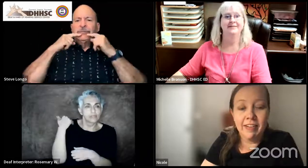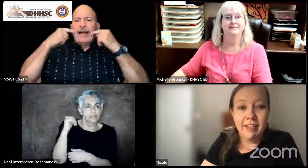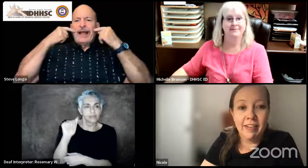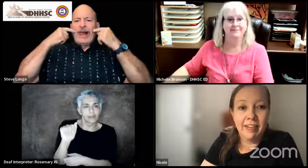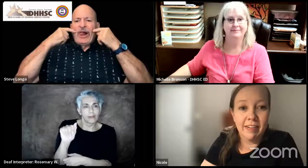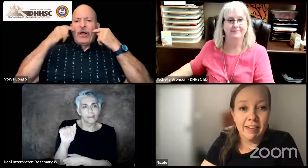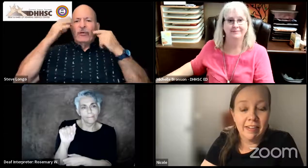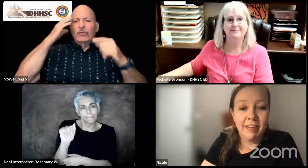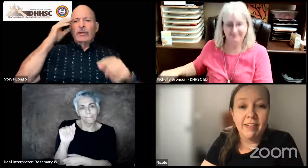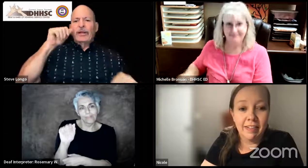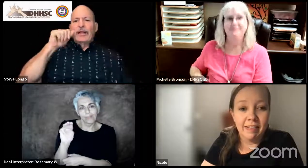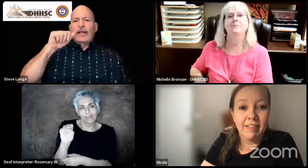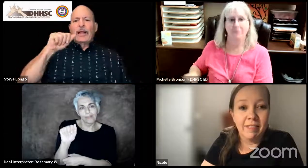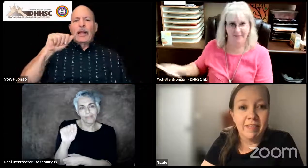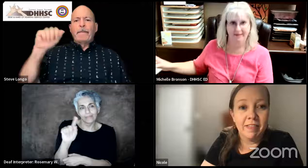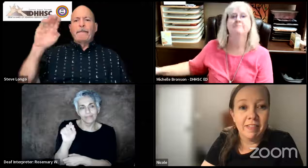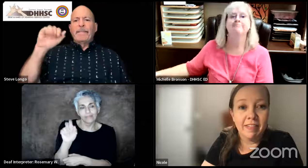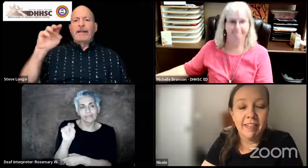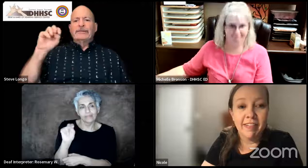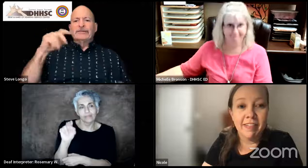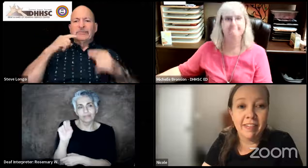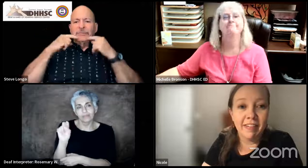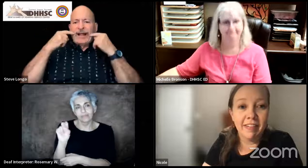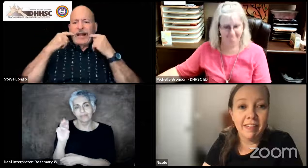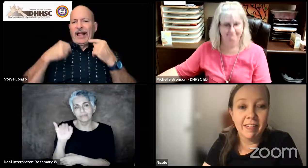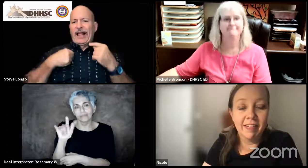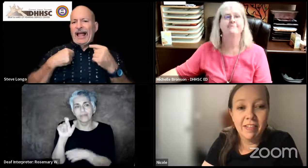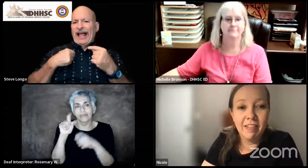I have a question. So I know that with